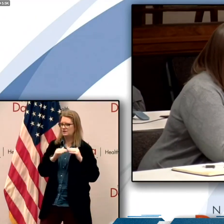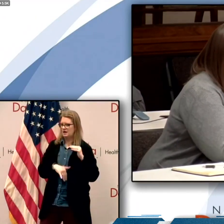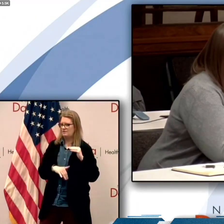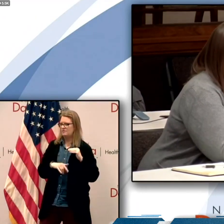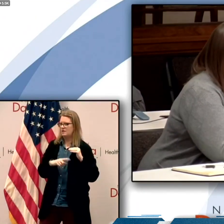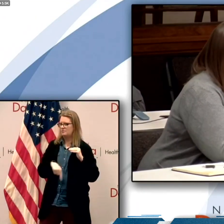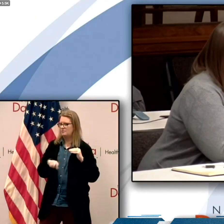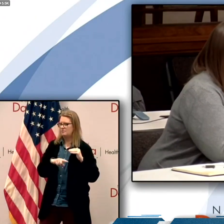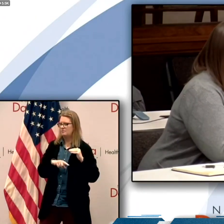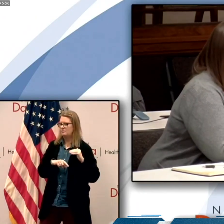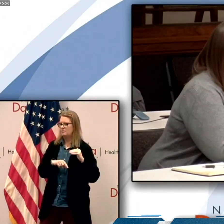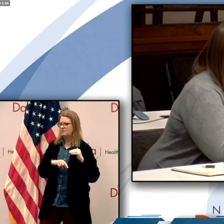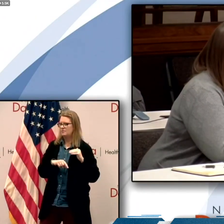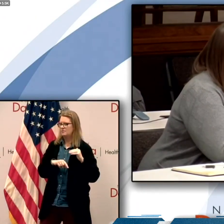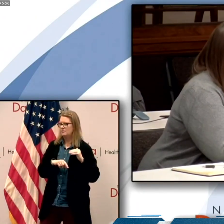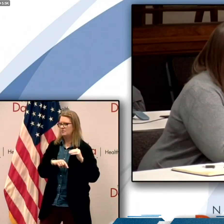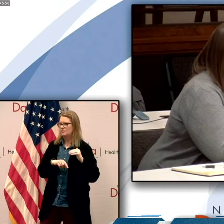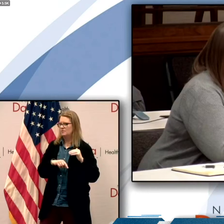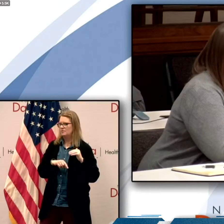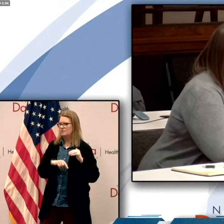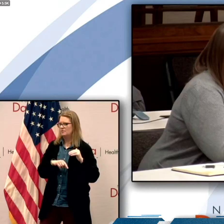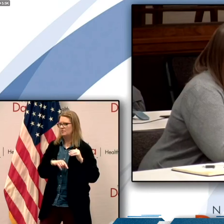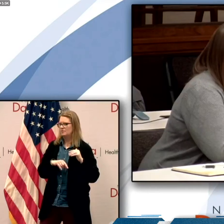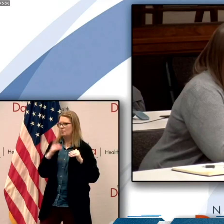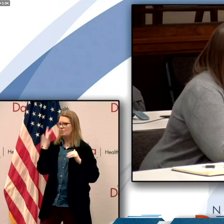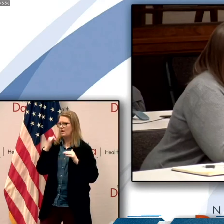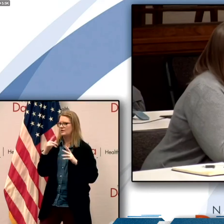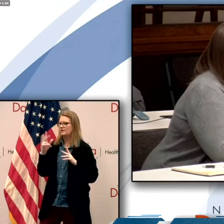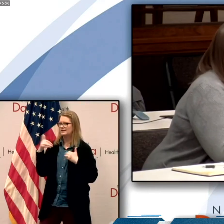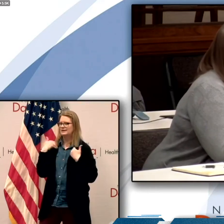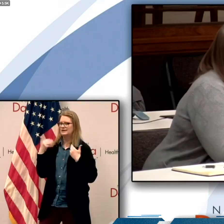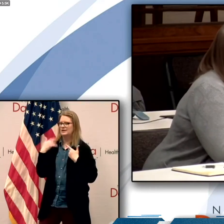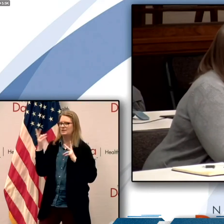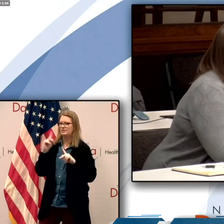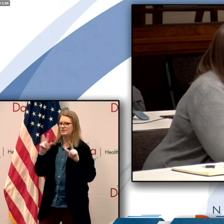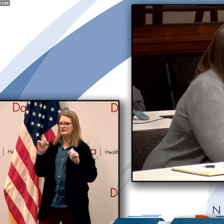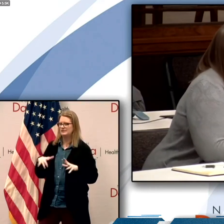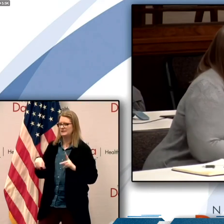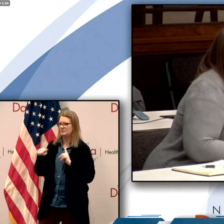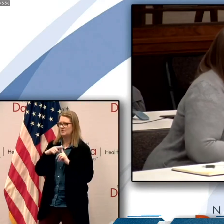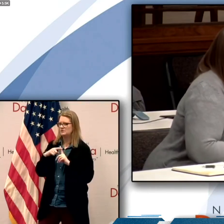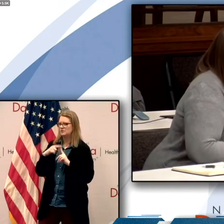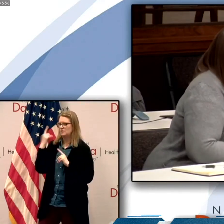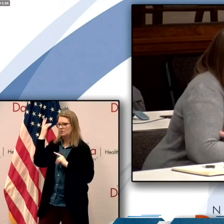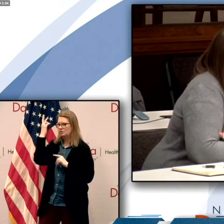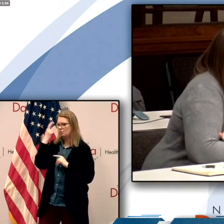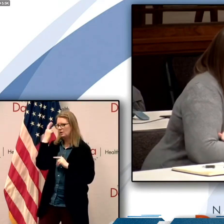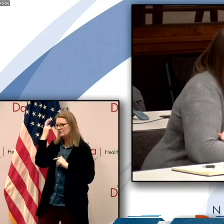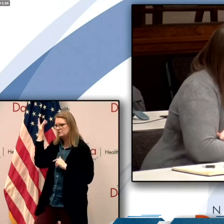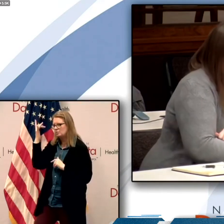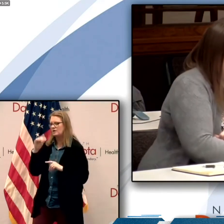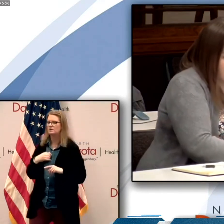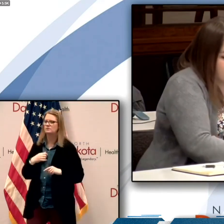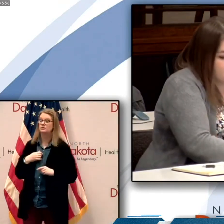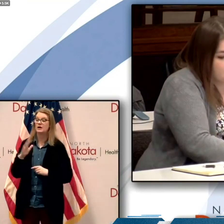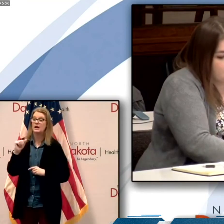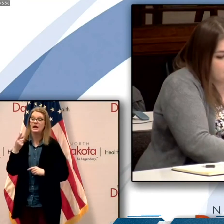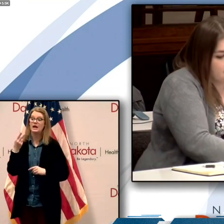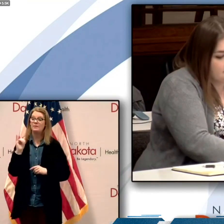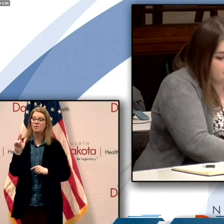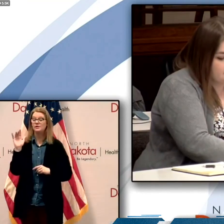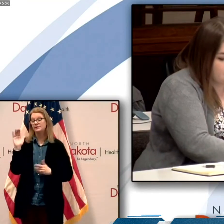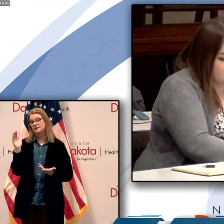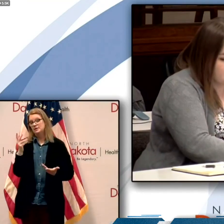why do you think we're seeing more younger people testing positive, and what do you make of the increase? For April, I would say that